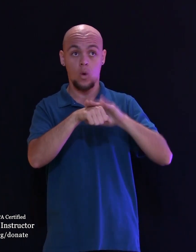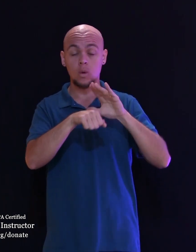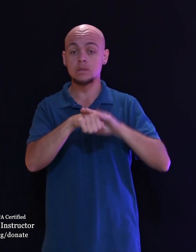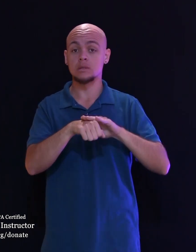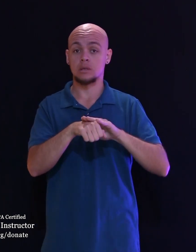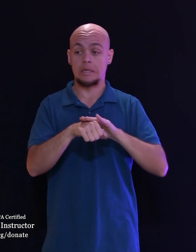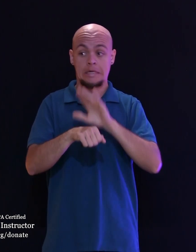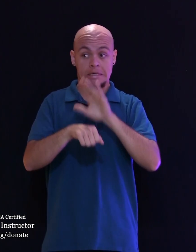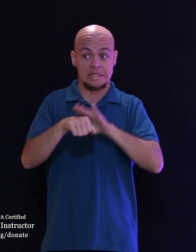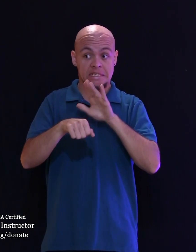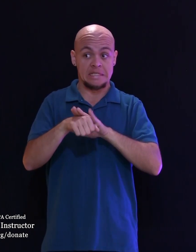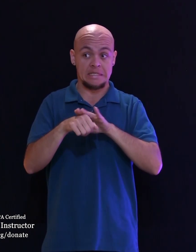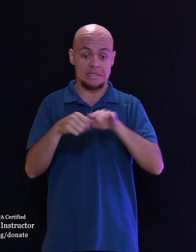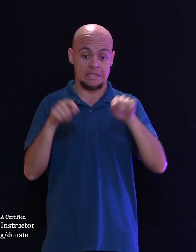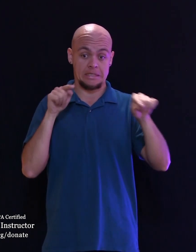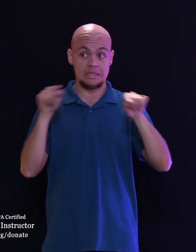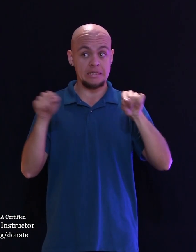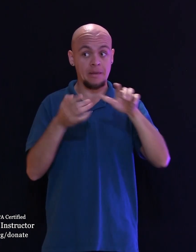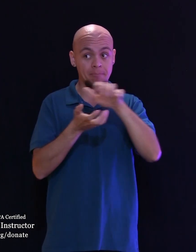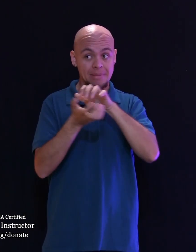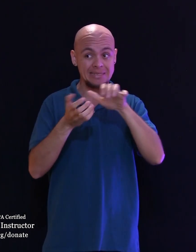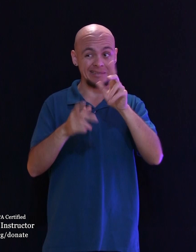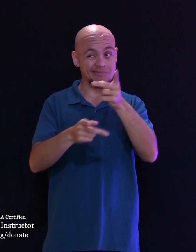about being very careful about mixing this.